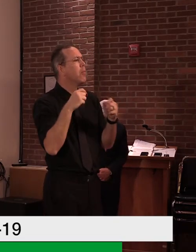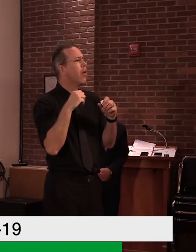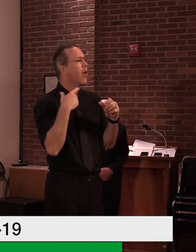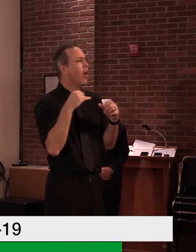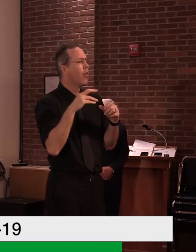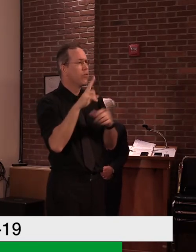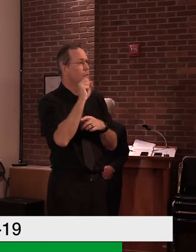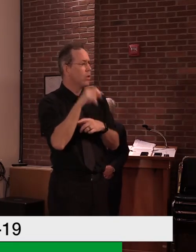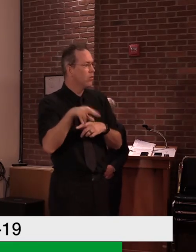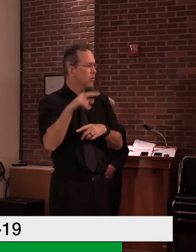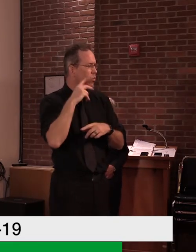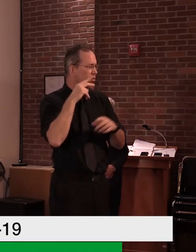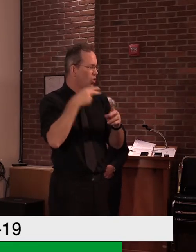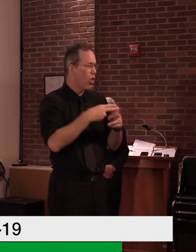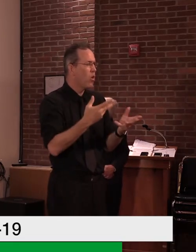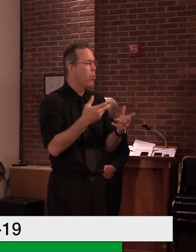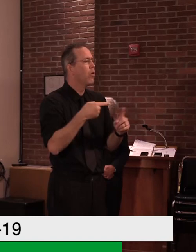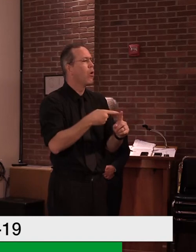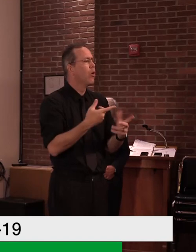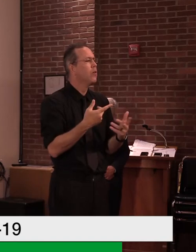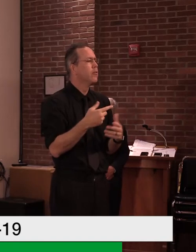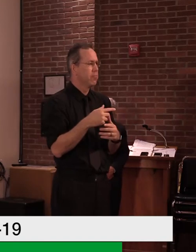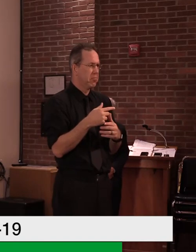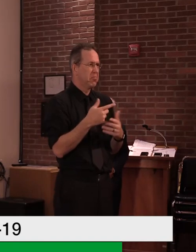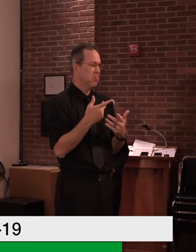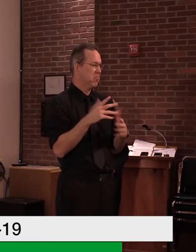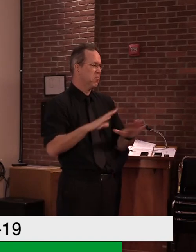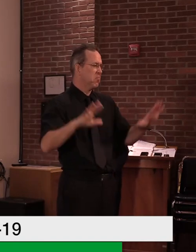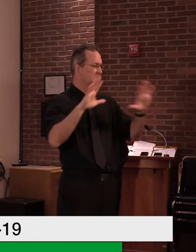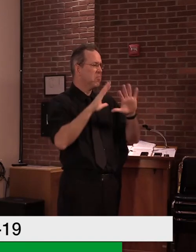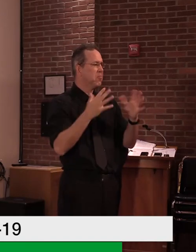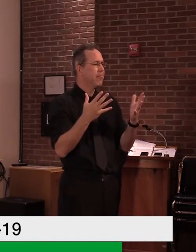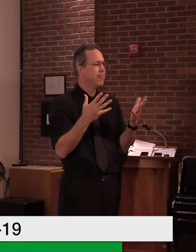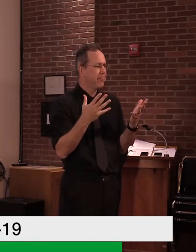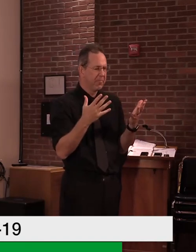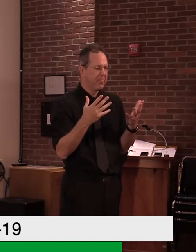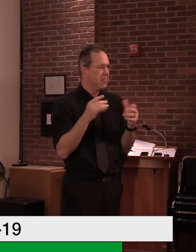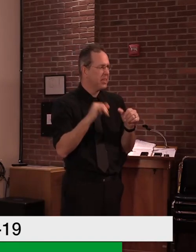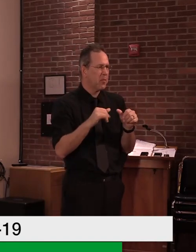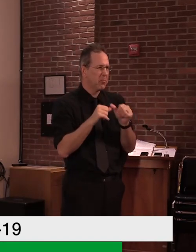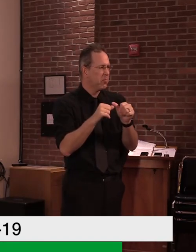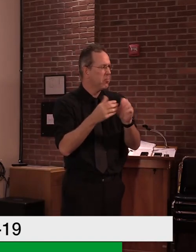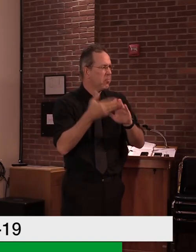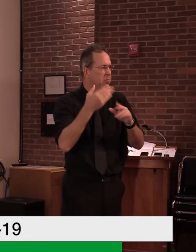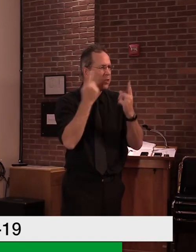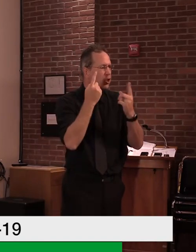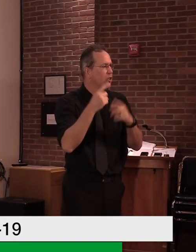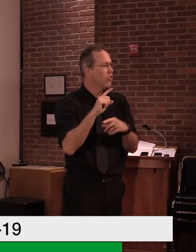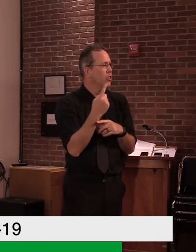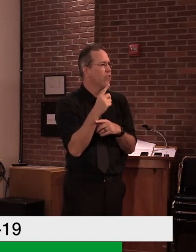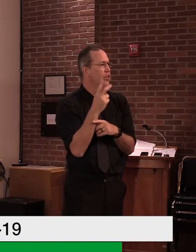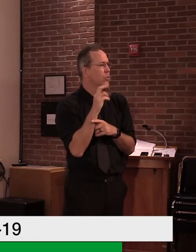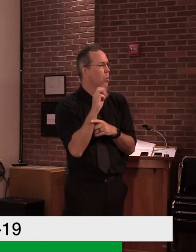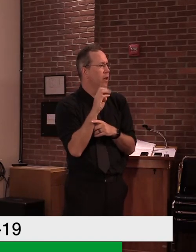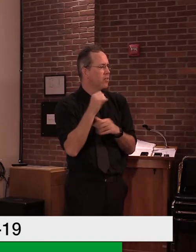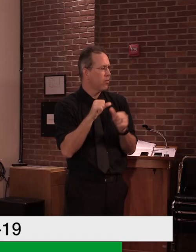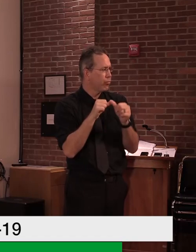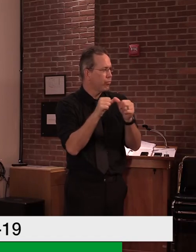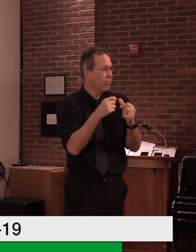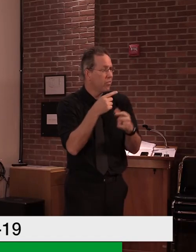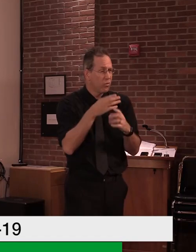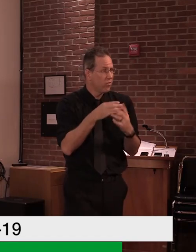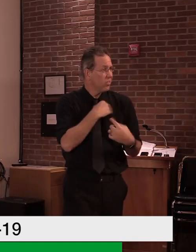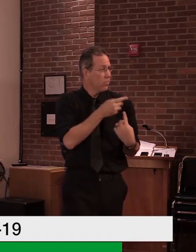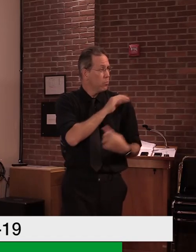a continuation of something that was going on from March that never really got to the level of suppression that